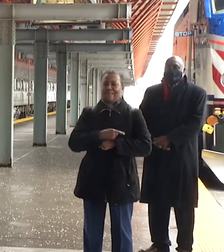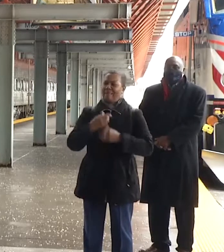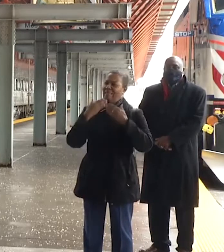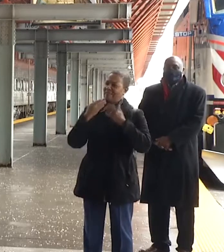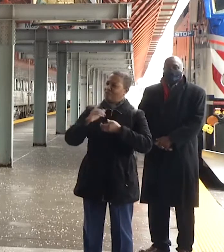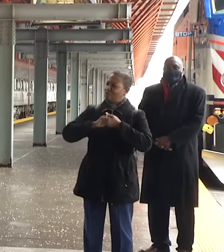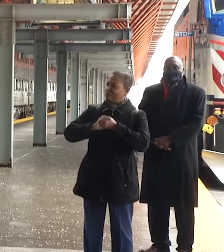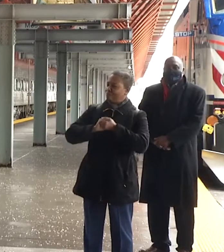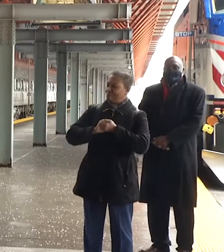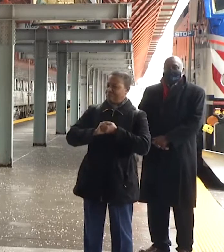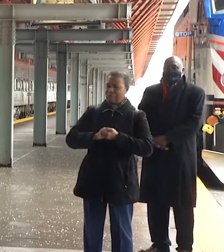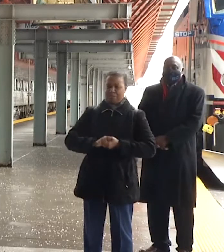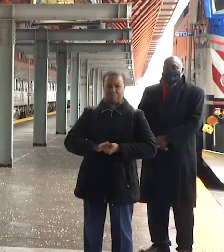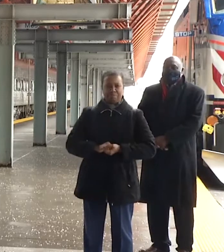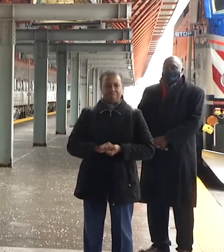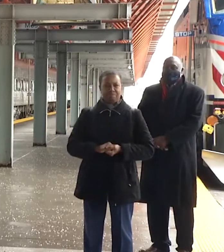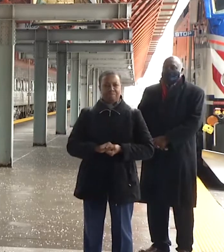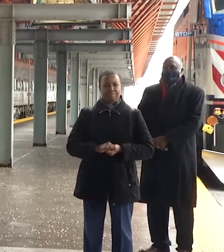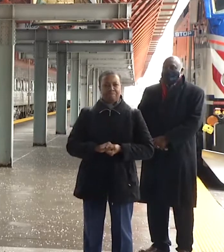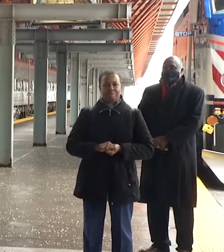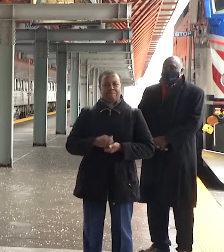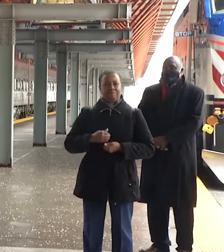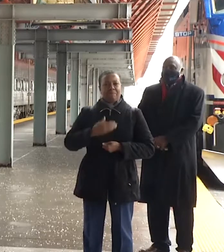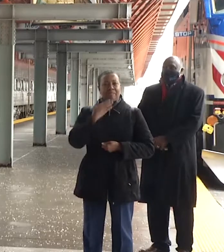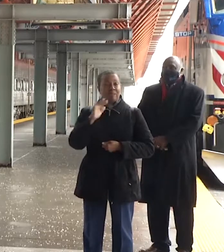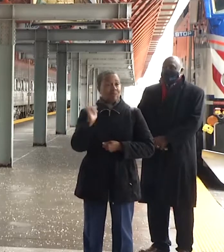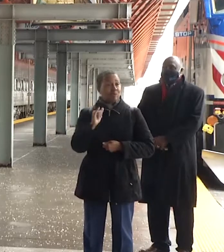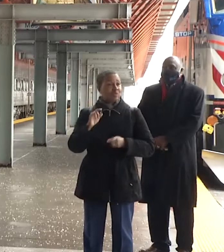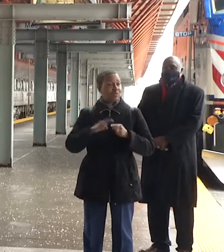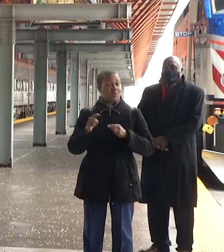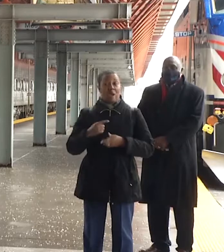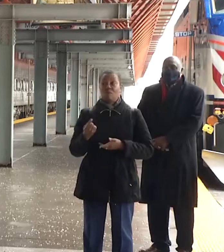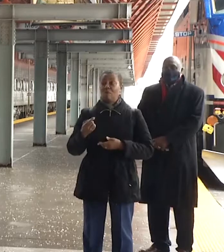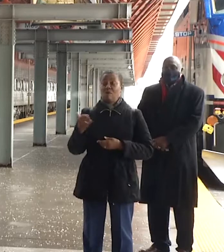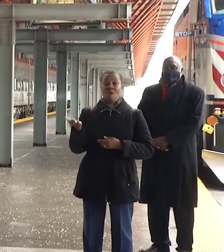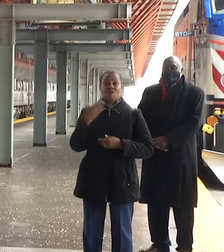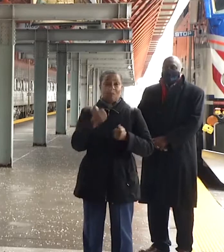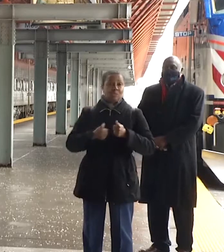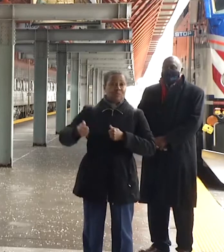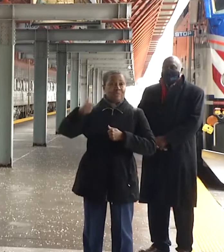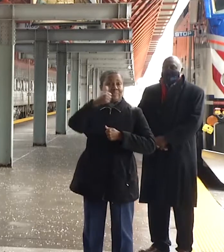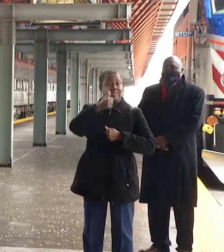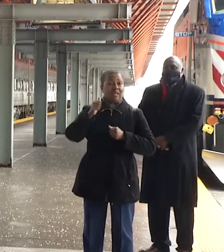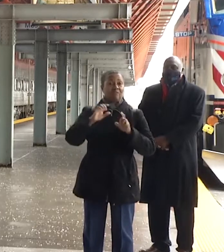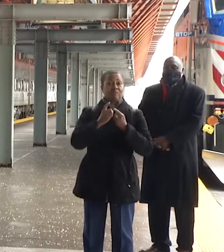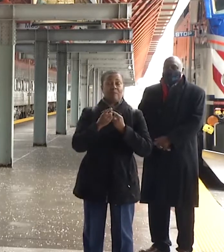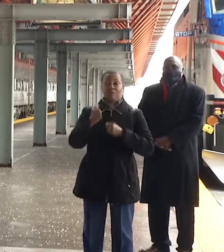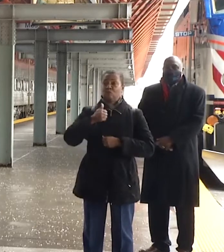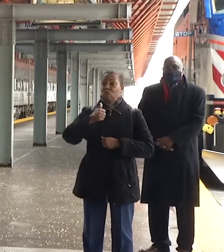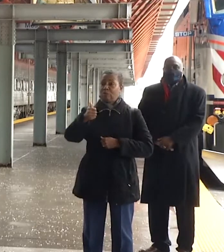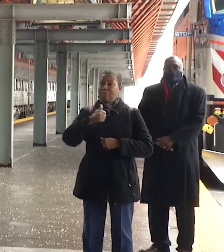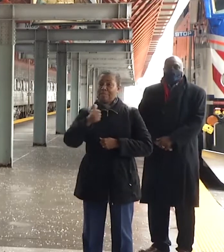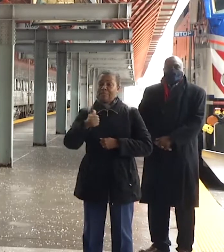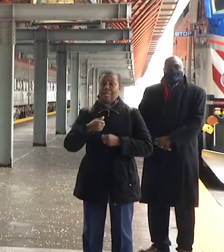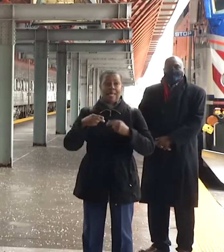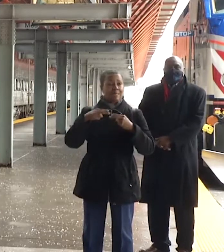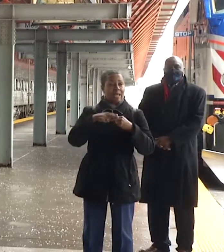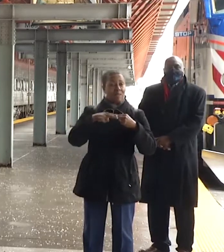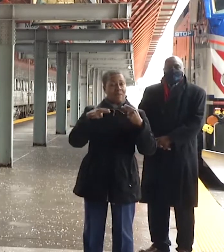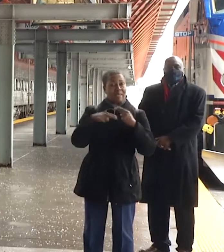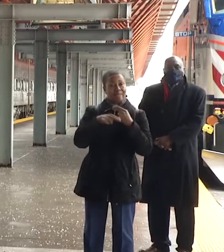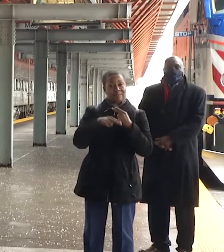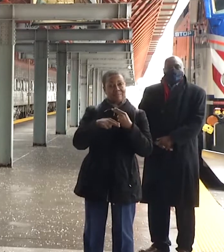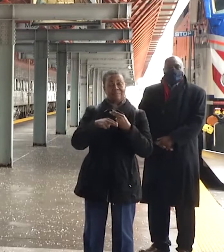partnership. And my thanks also go to our former Superintendent of the Department of Transportation and Highways in Cook